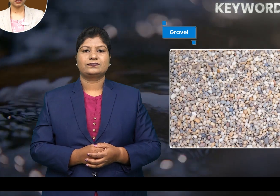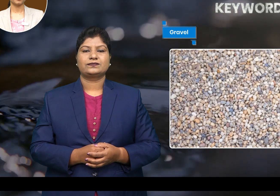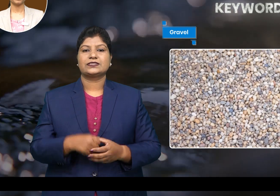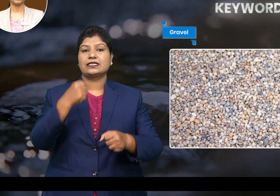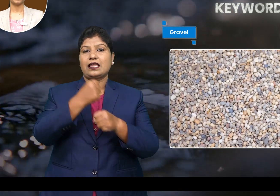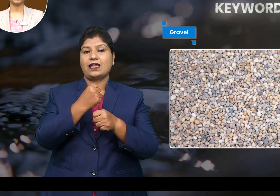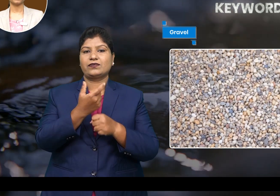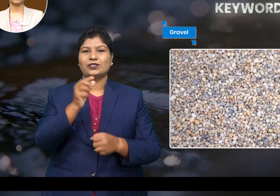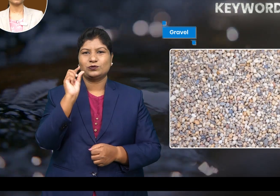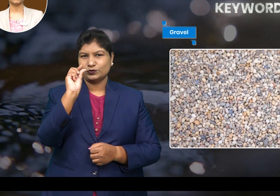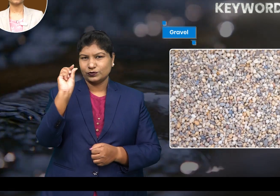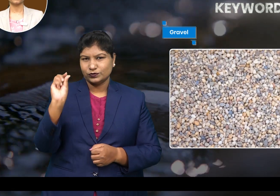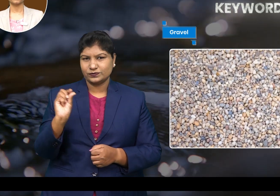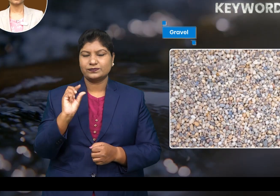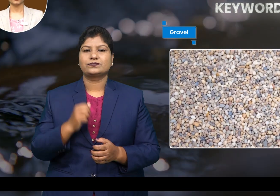gravel,